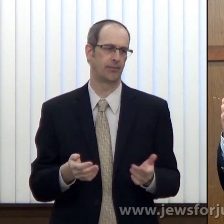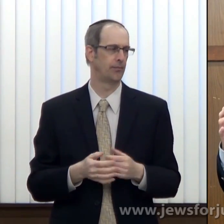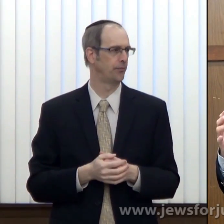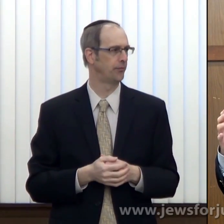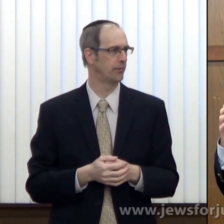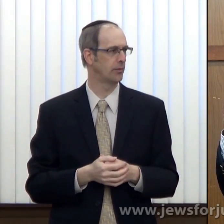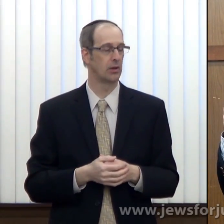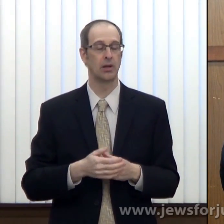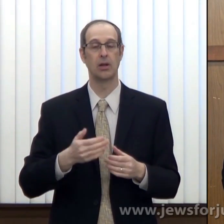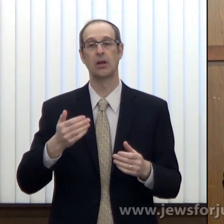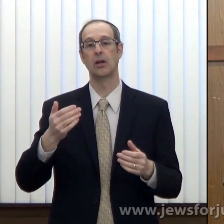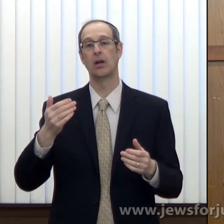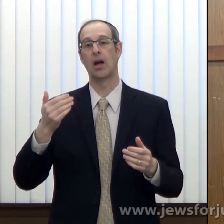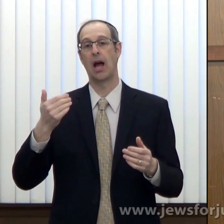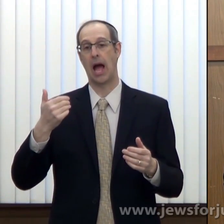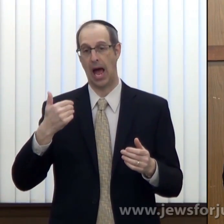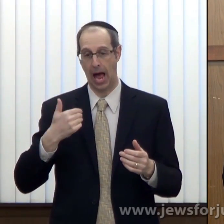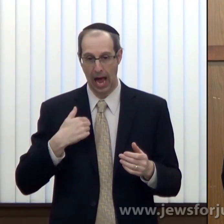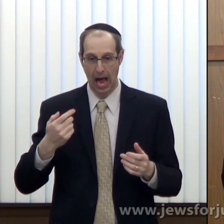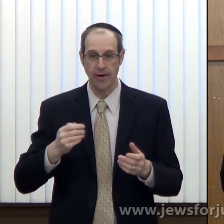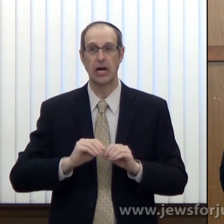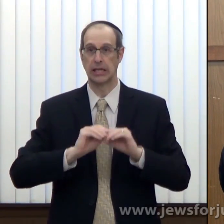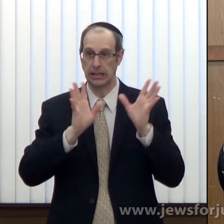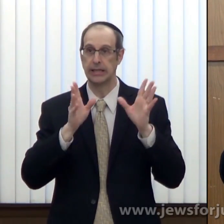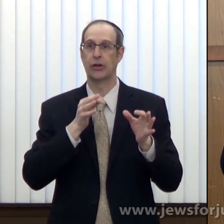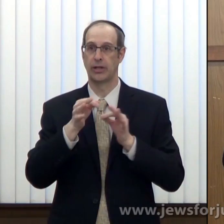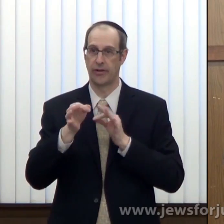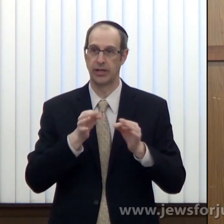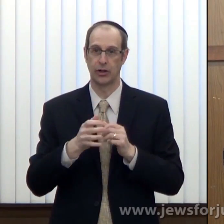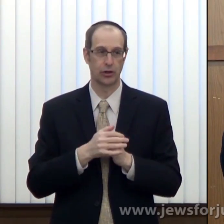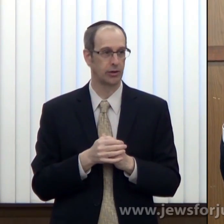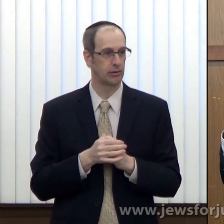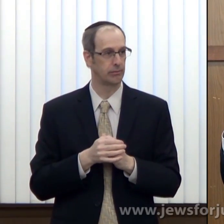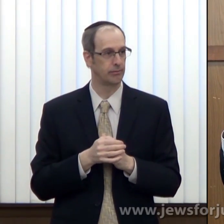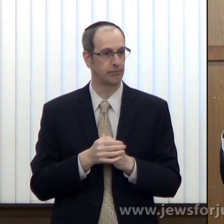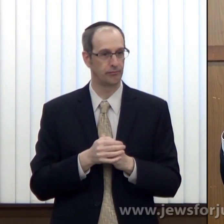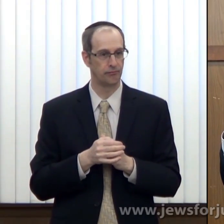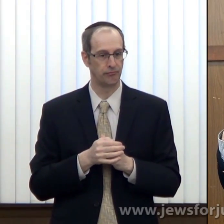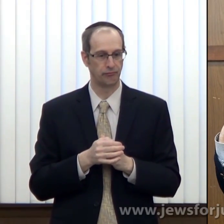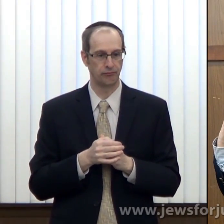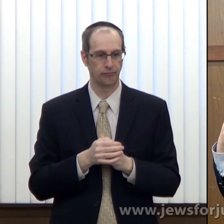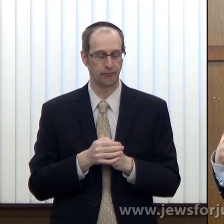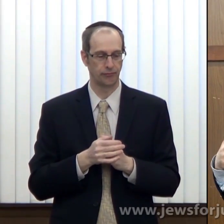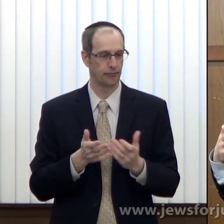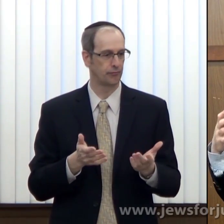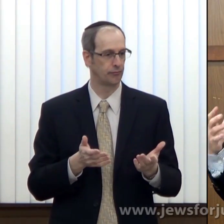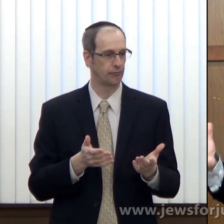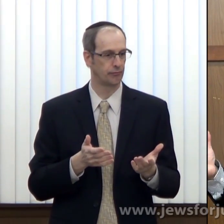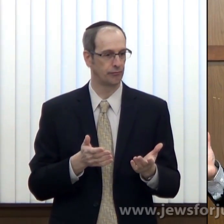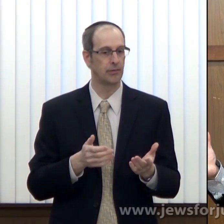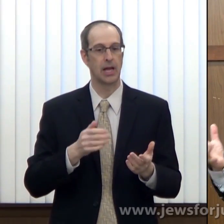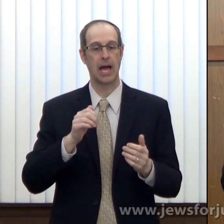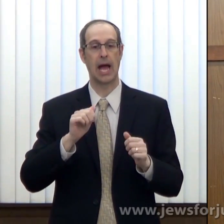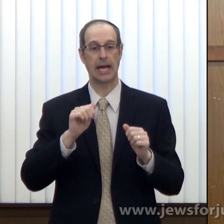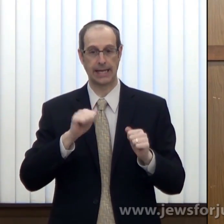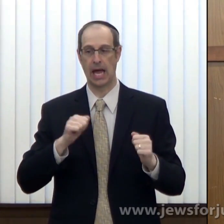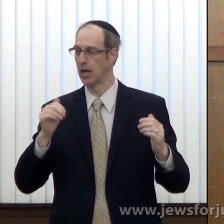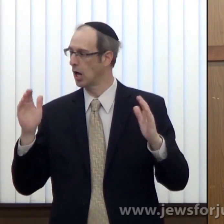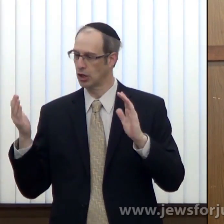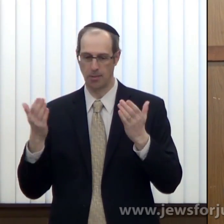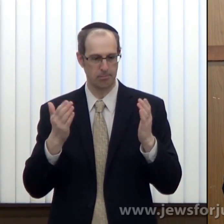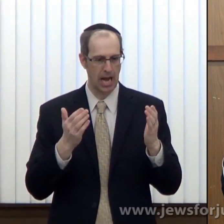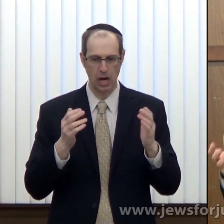very clear definition, if we have a clear template, then we can evaluate